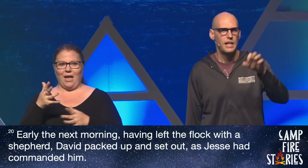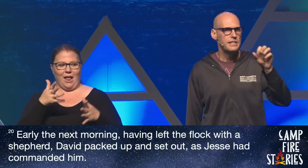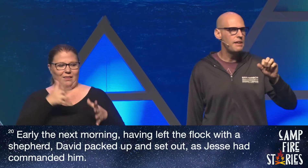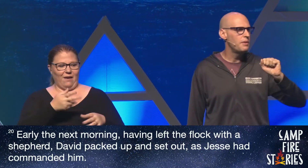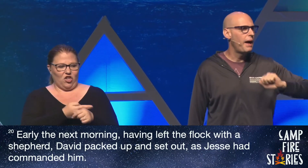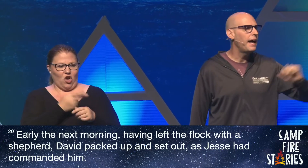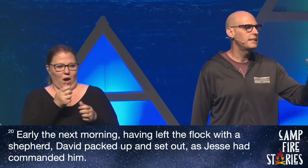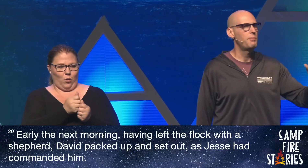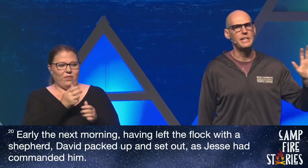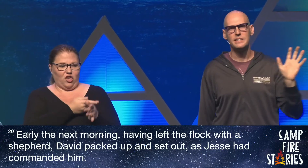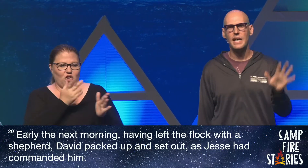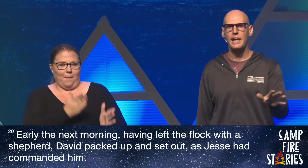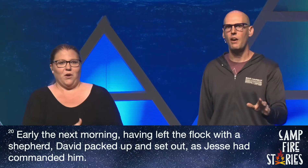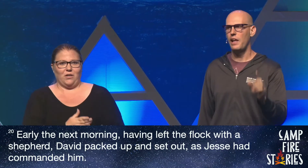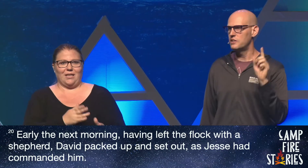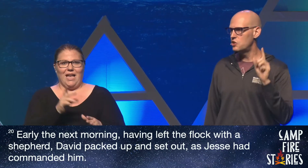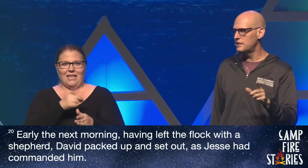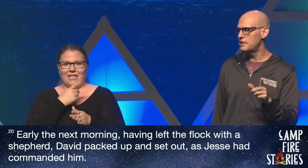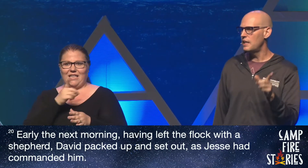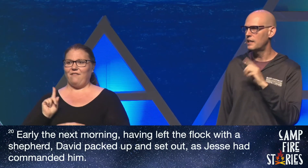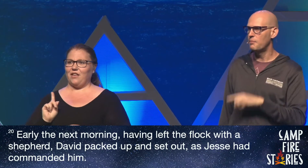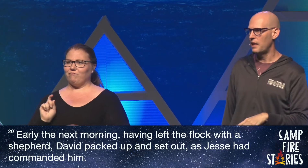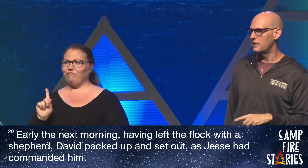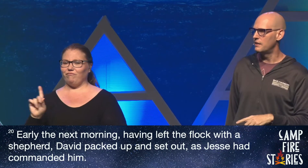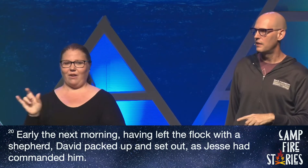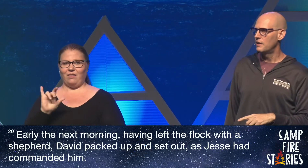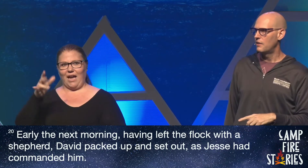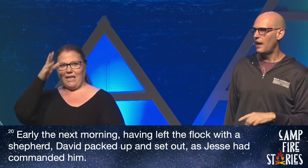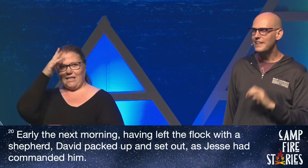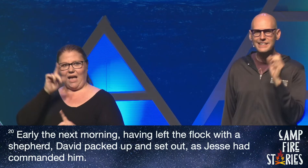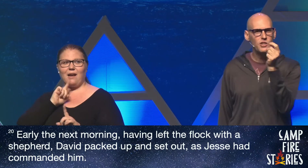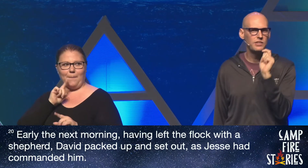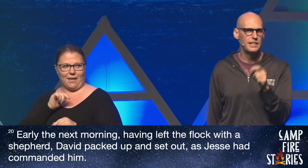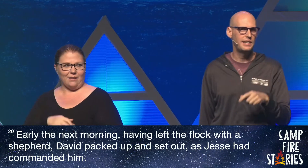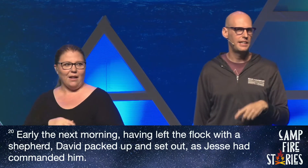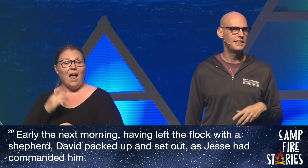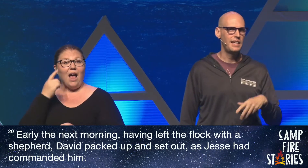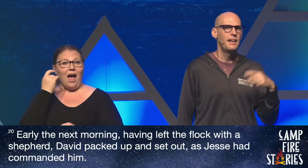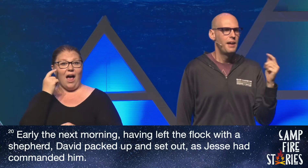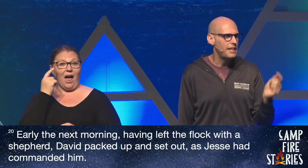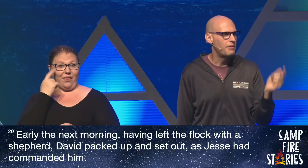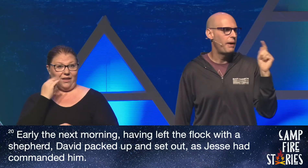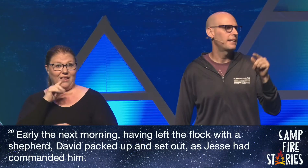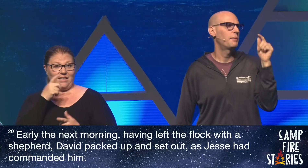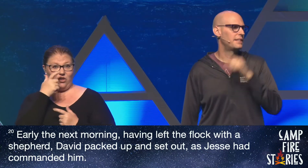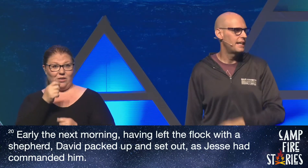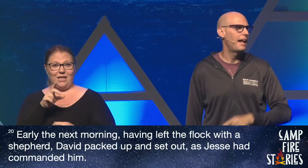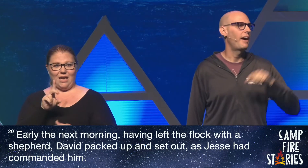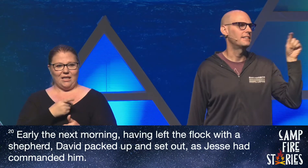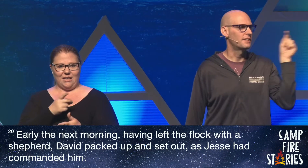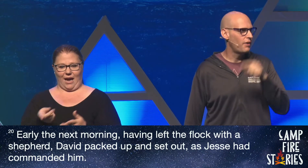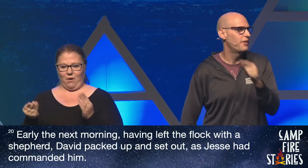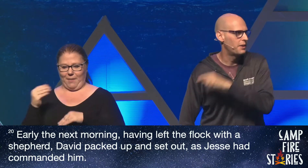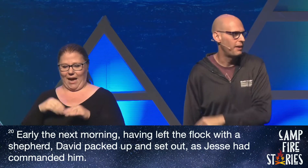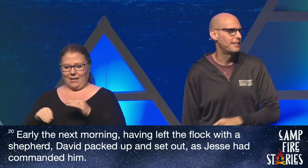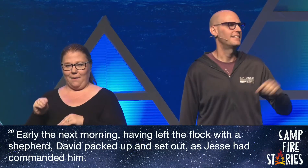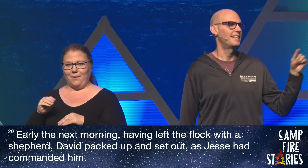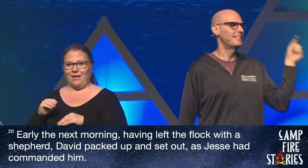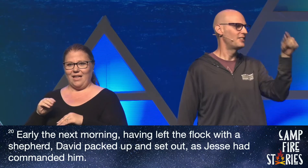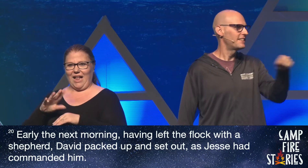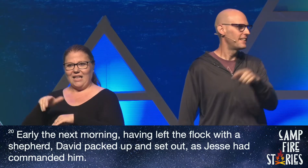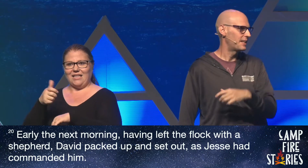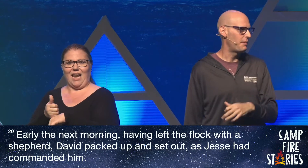shepherds, David packed up and he set out as Jesse had commanded. I think it's interesting that it doesn't say David packed up and set out as his father